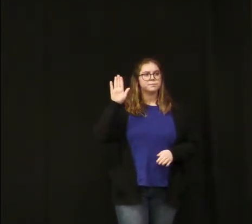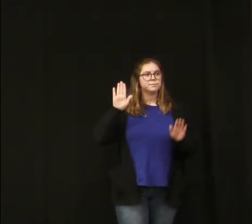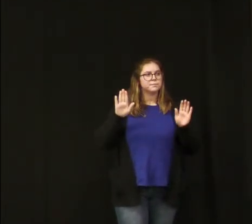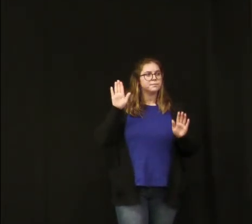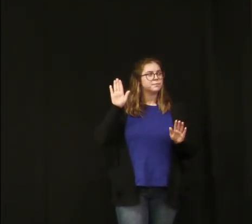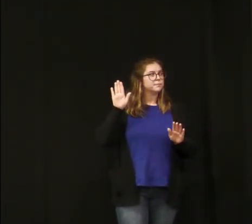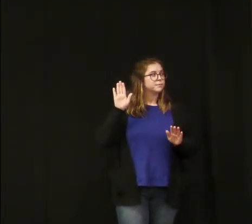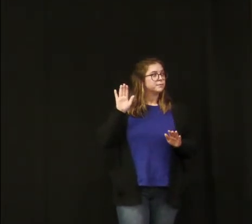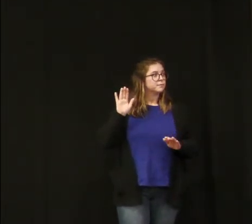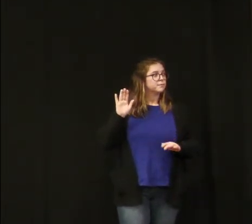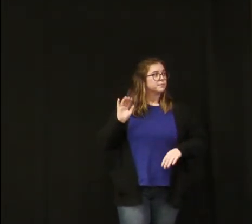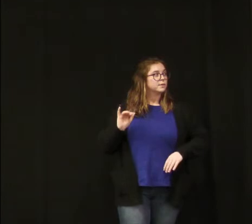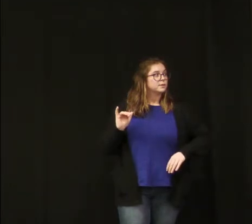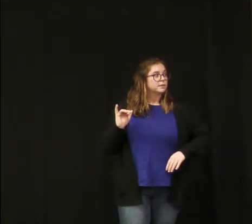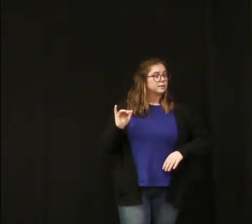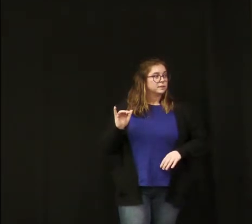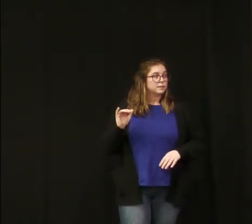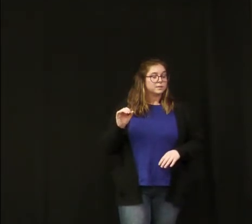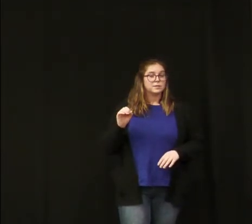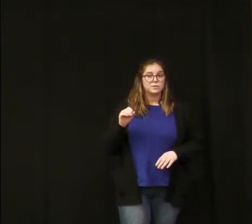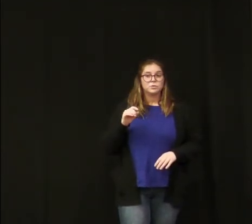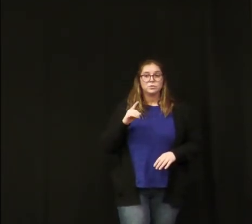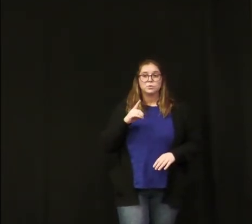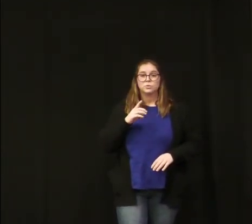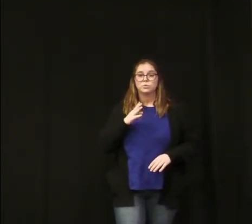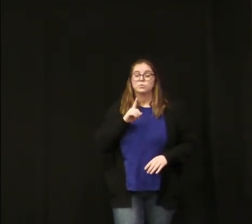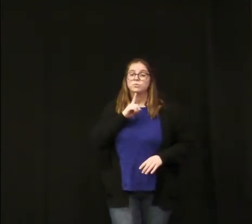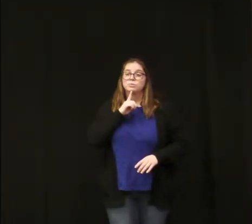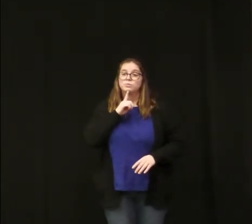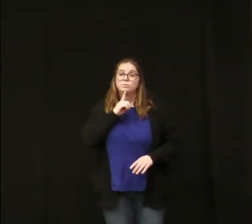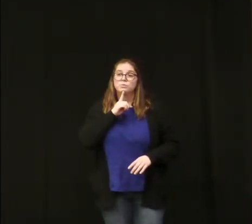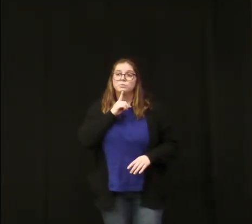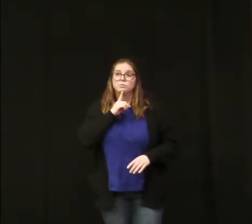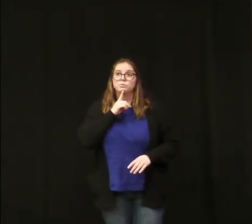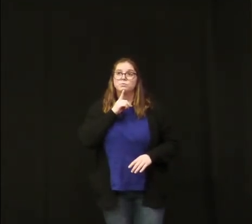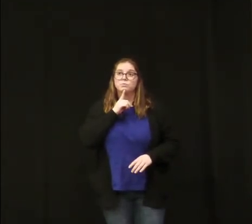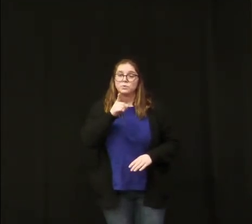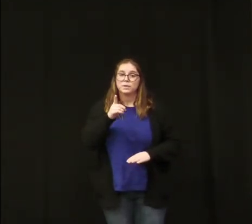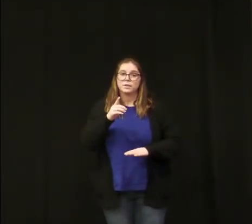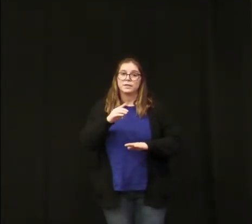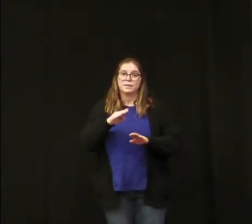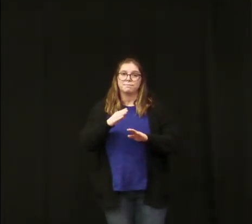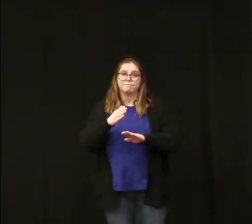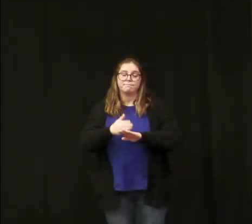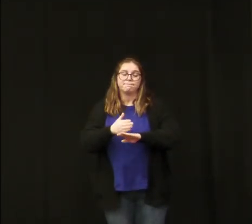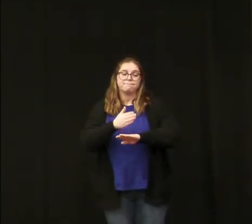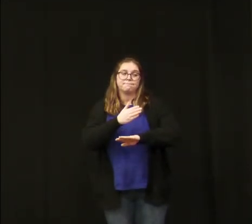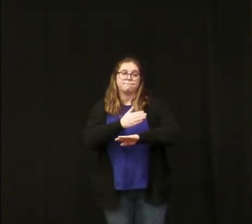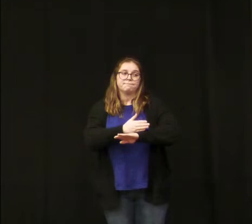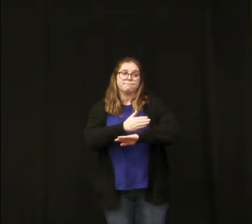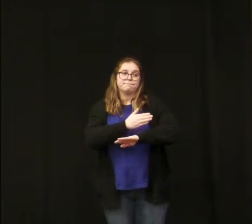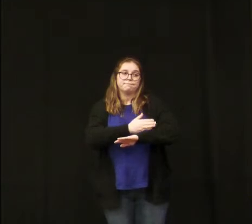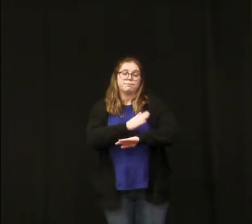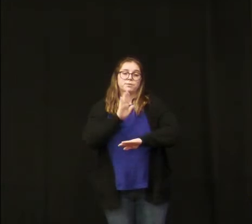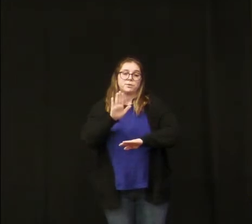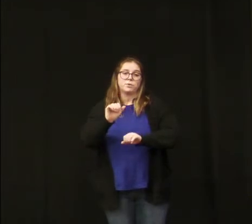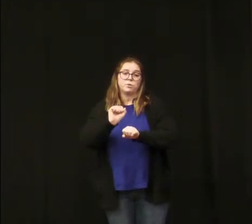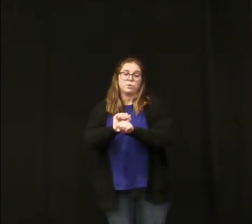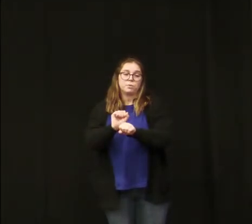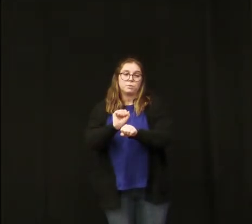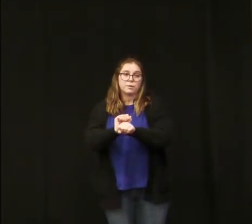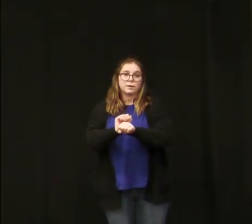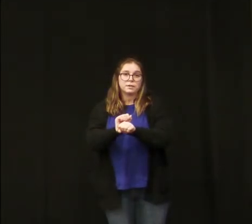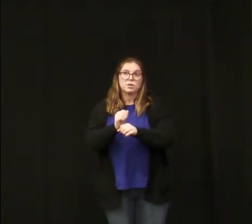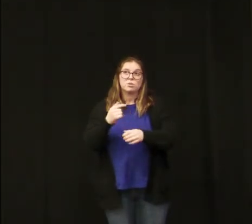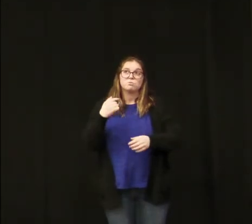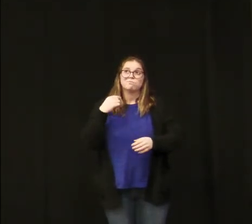you got yours. Okay. I think it's super beneficial when you dive into your own work because that, I often thought that I had